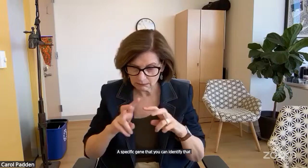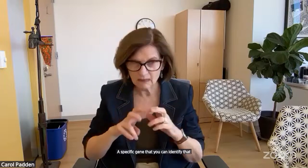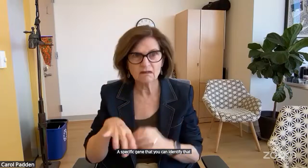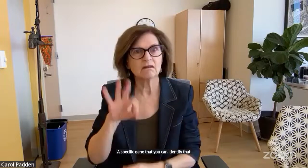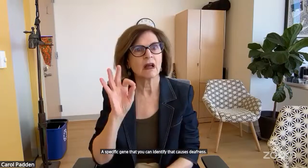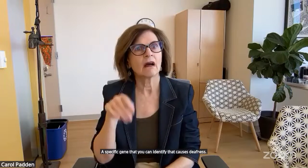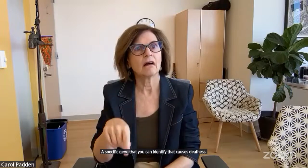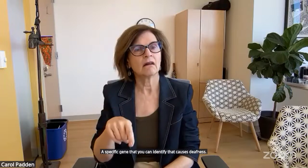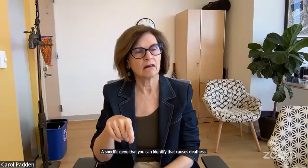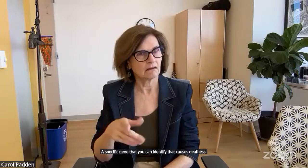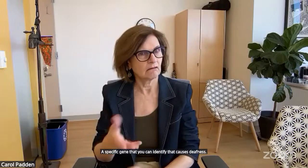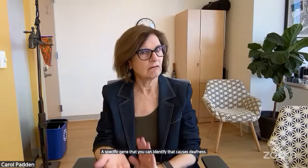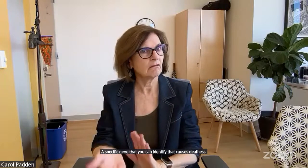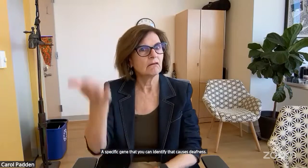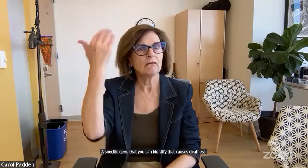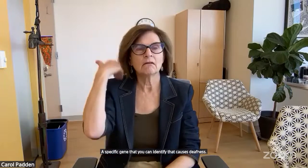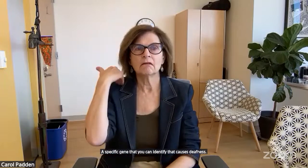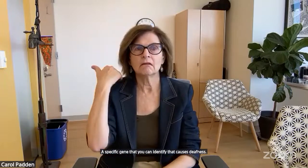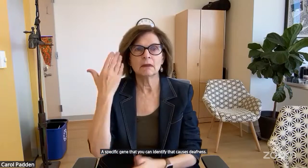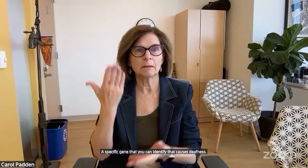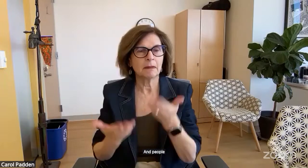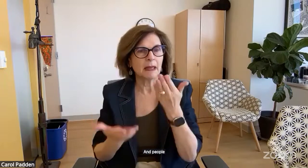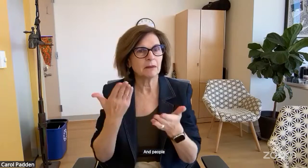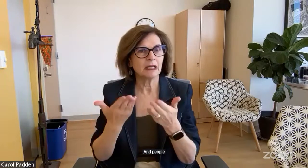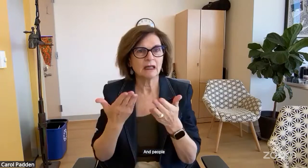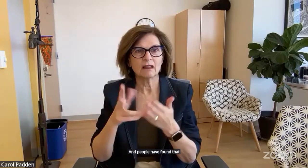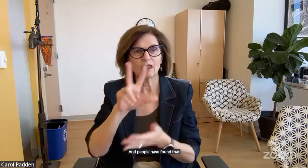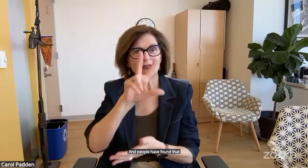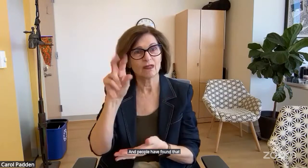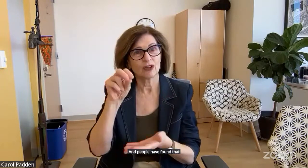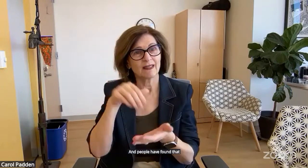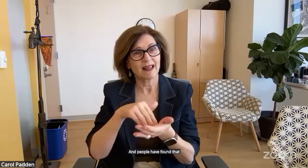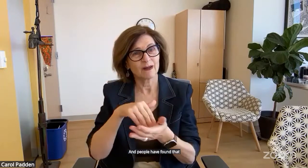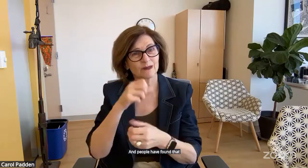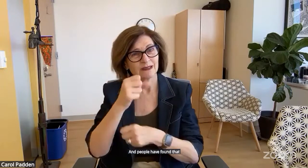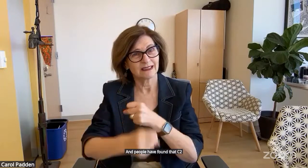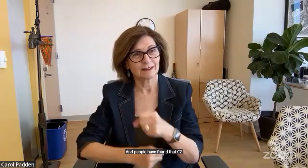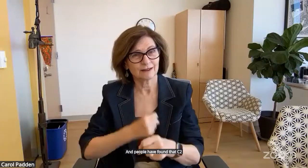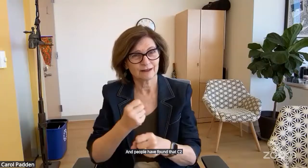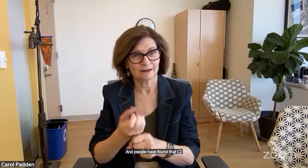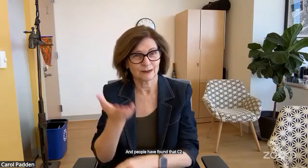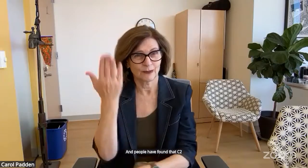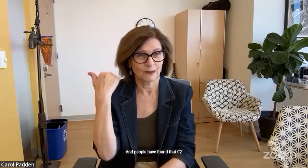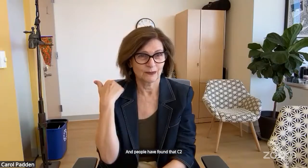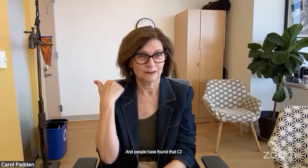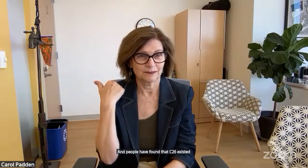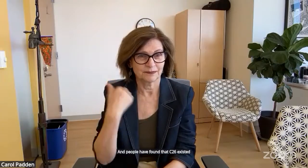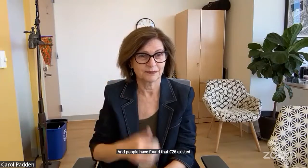deafness. And people have found that C26 existed 30,000 years